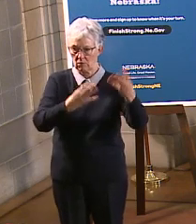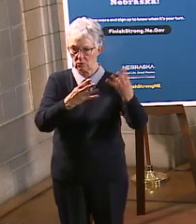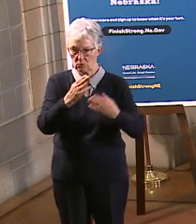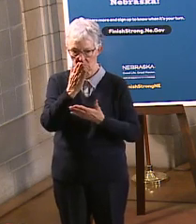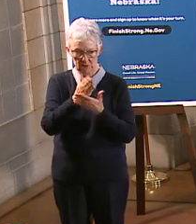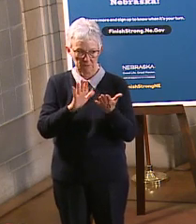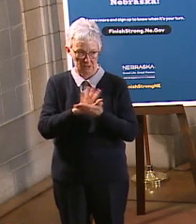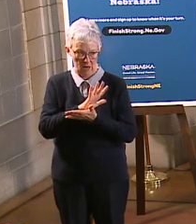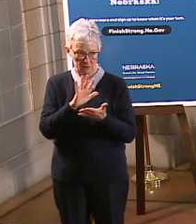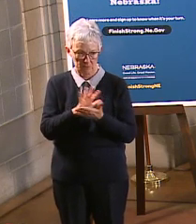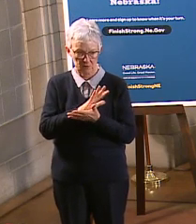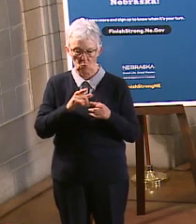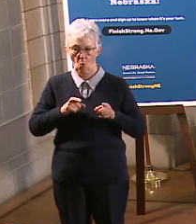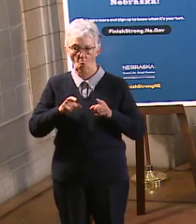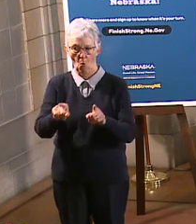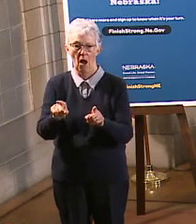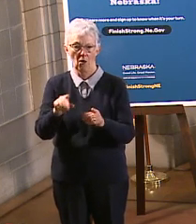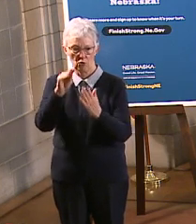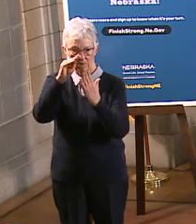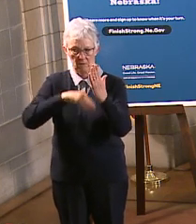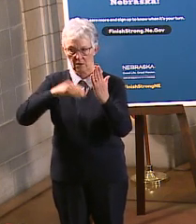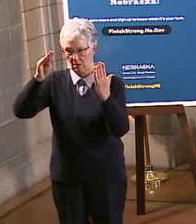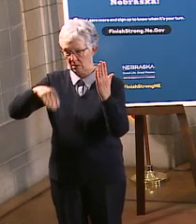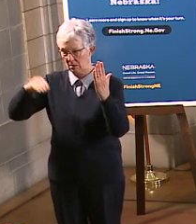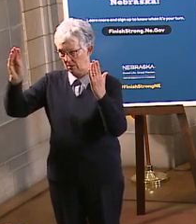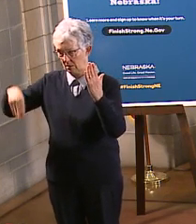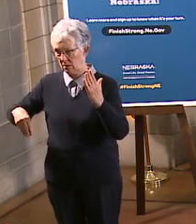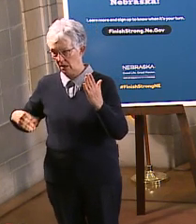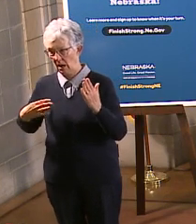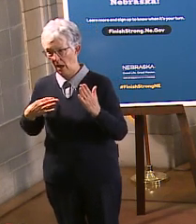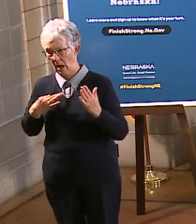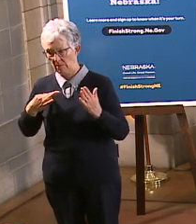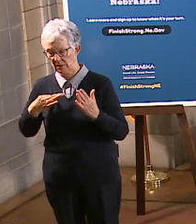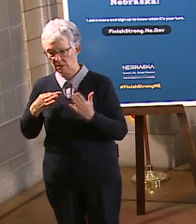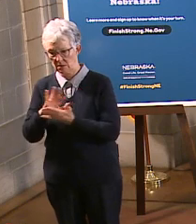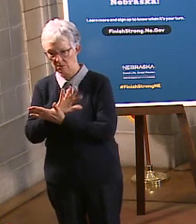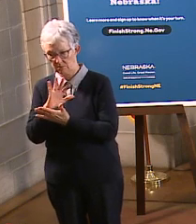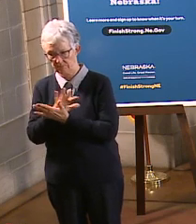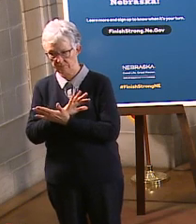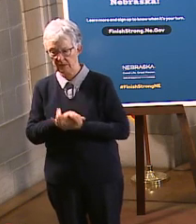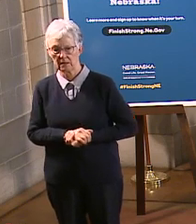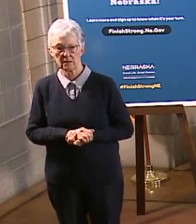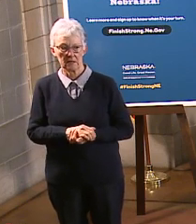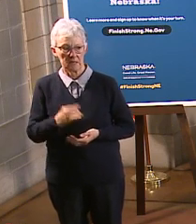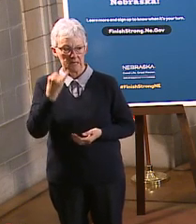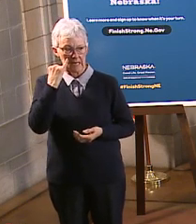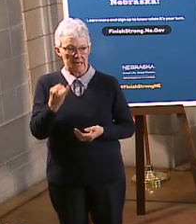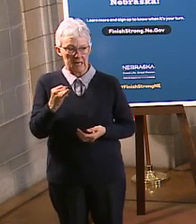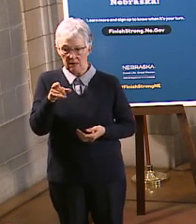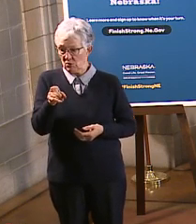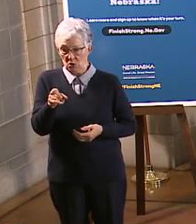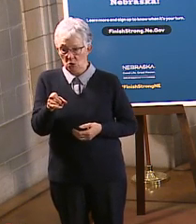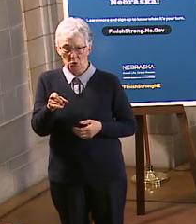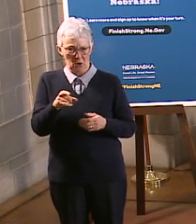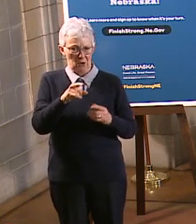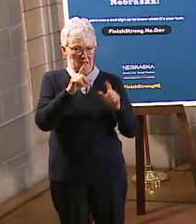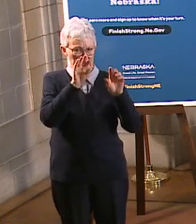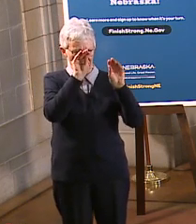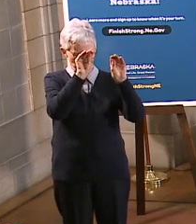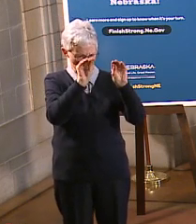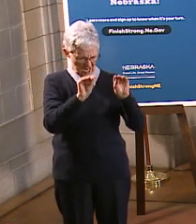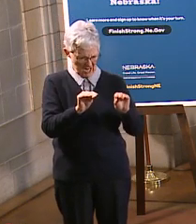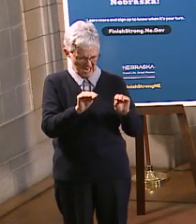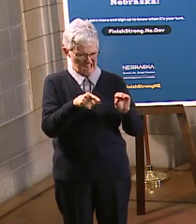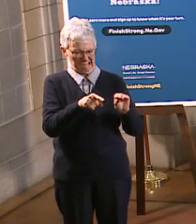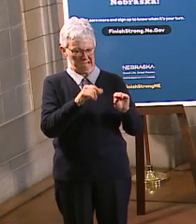the time you're going through the application. You can save a draft form if you don't have a document with you and come back to that later before you